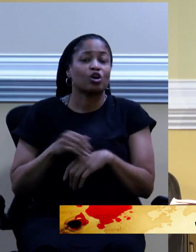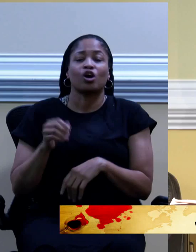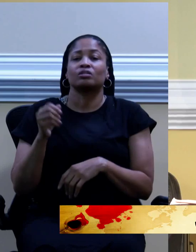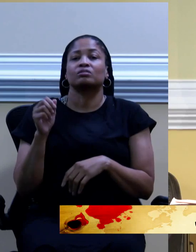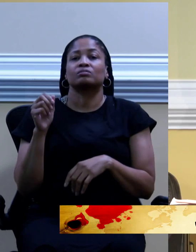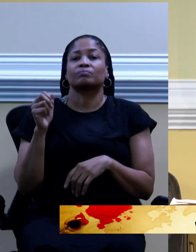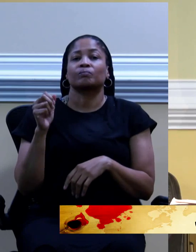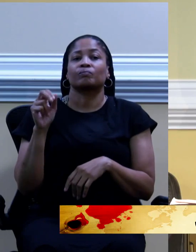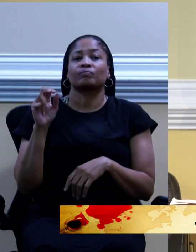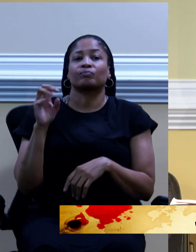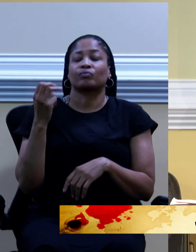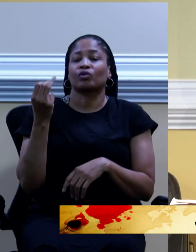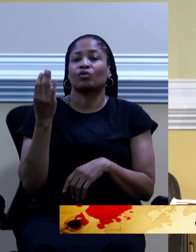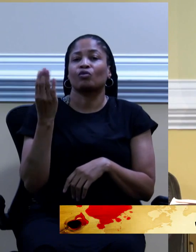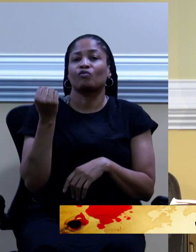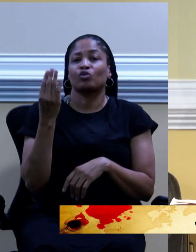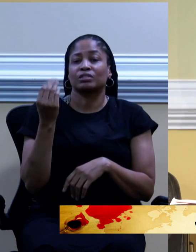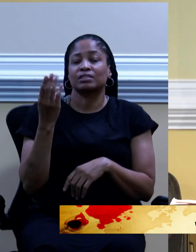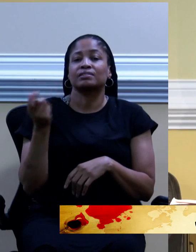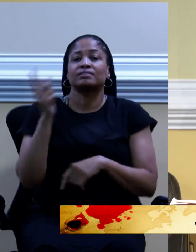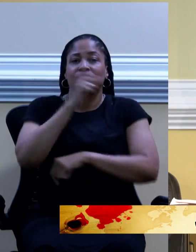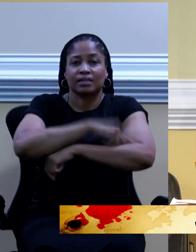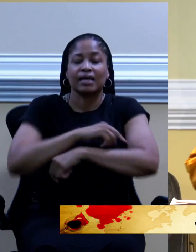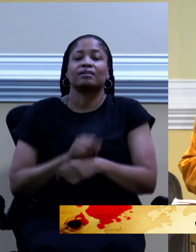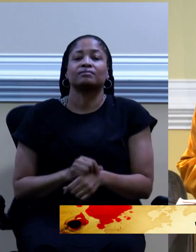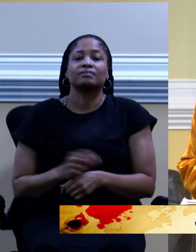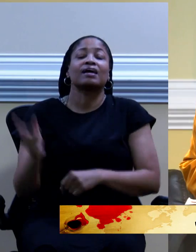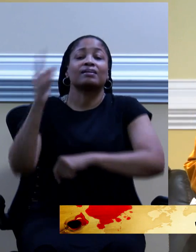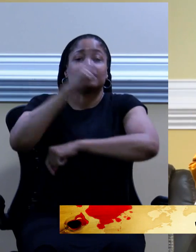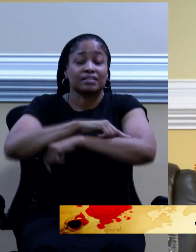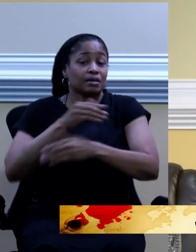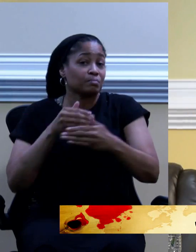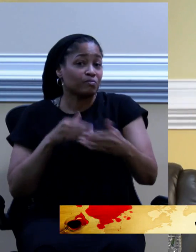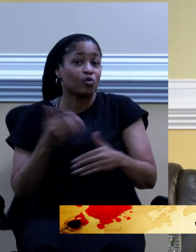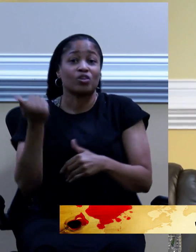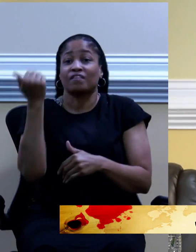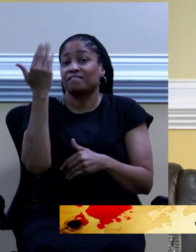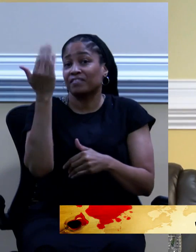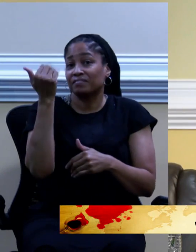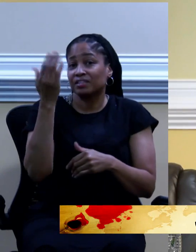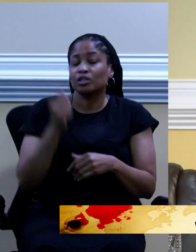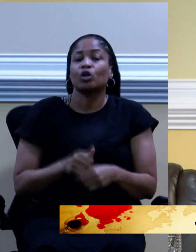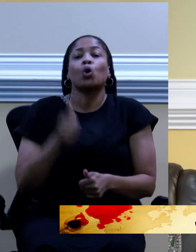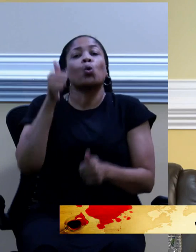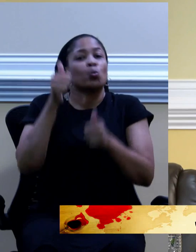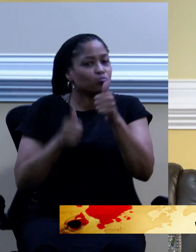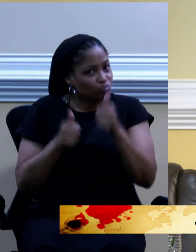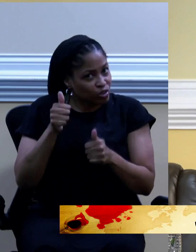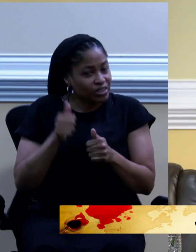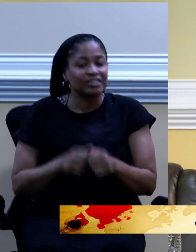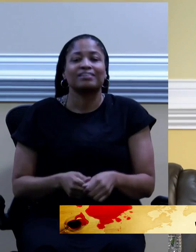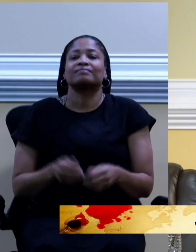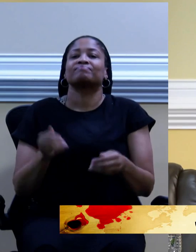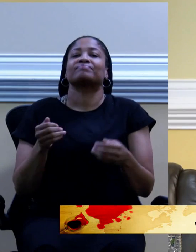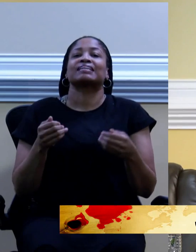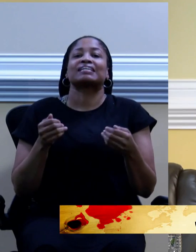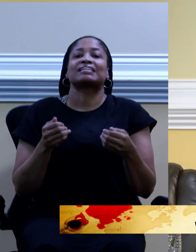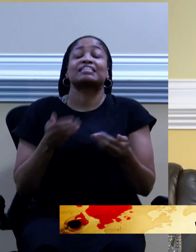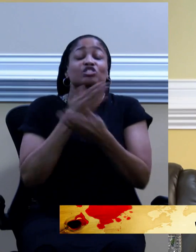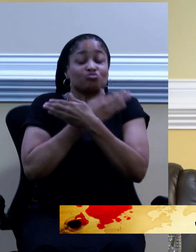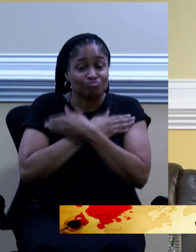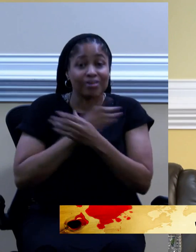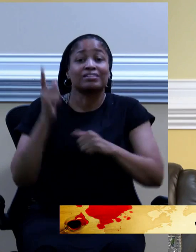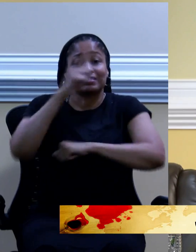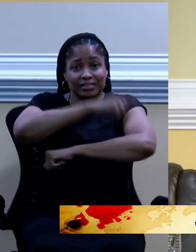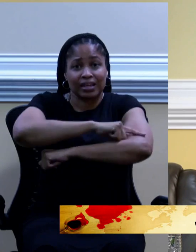day before the 15th. Right. Which was a Sabbath day, a high Sabbath. So from that time on, they said, well, you